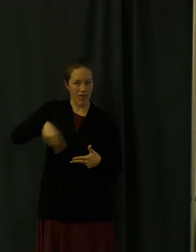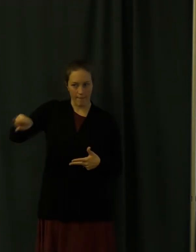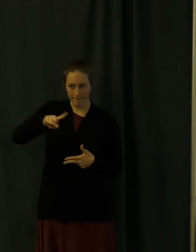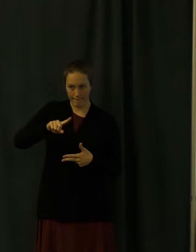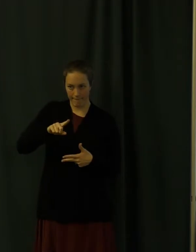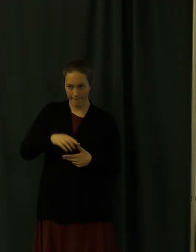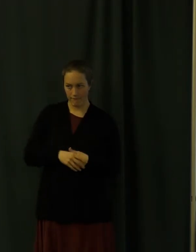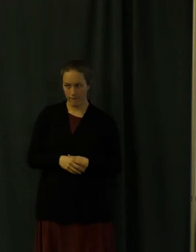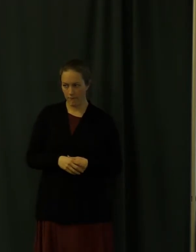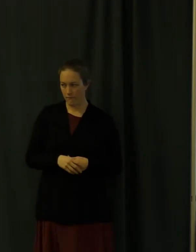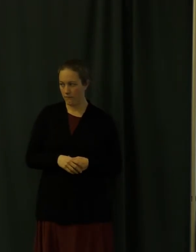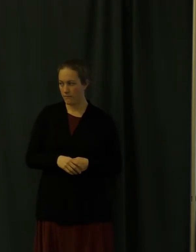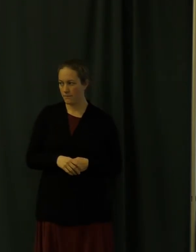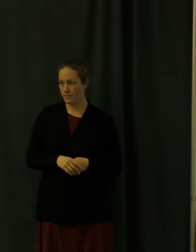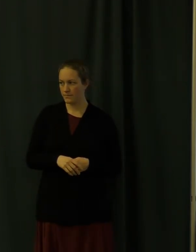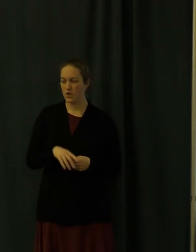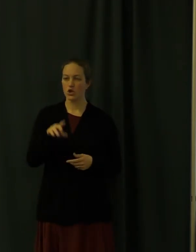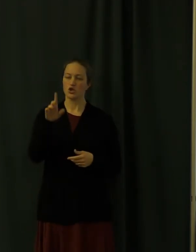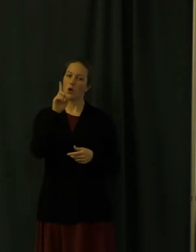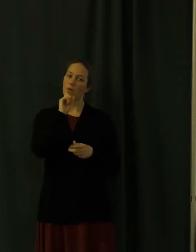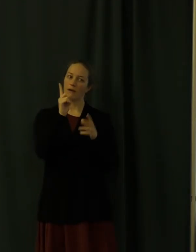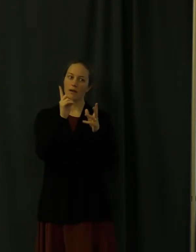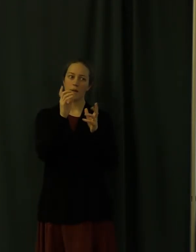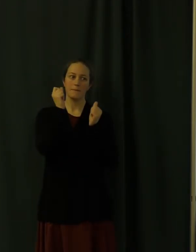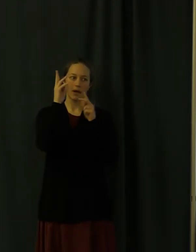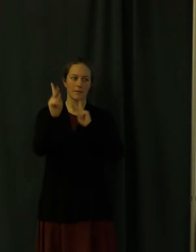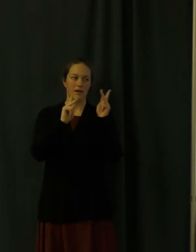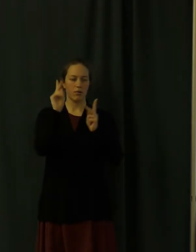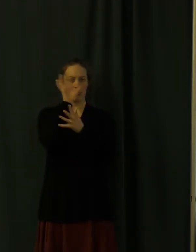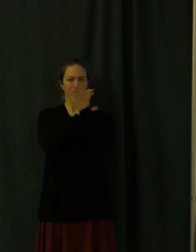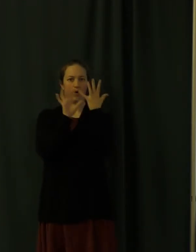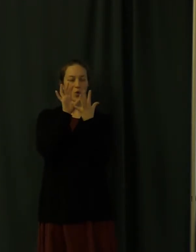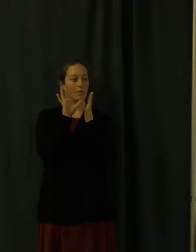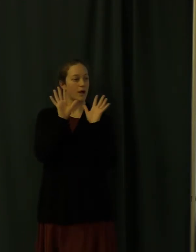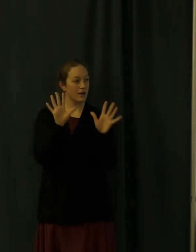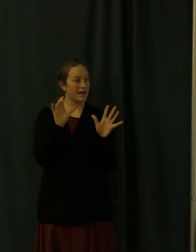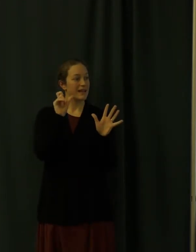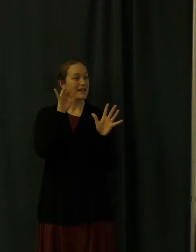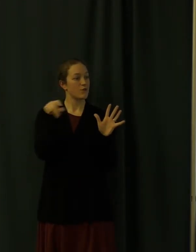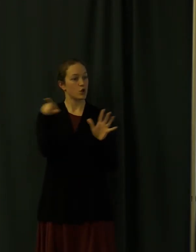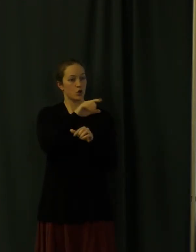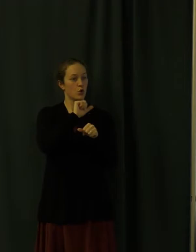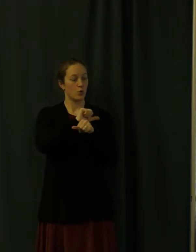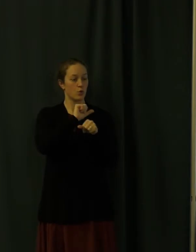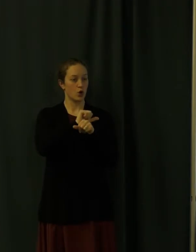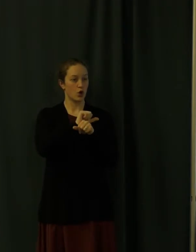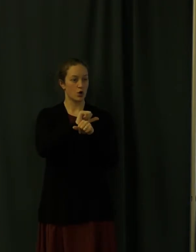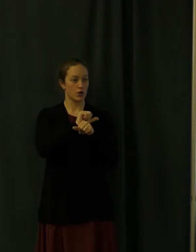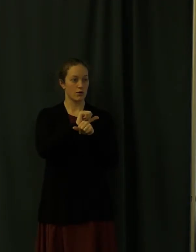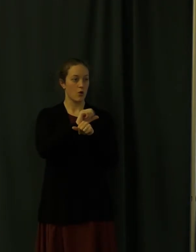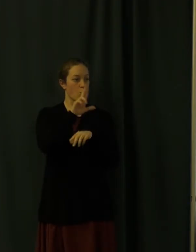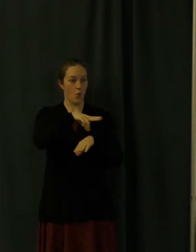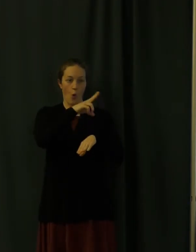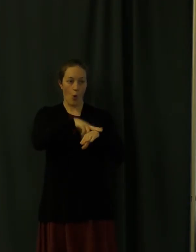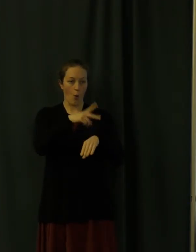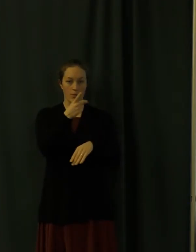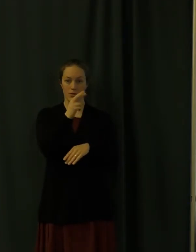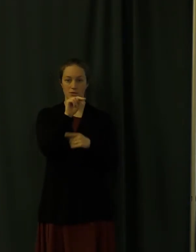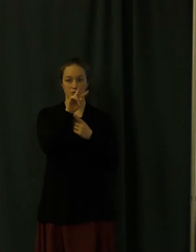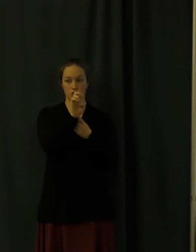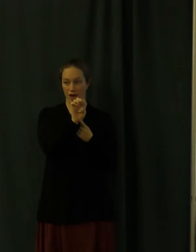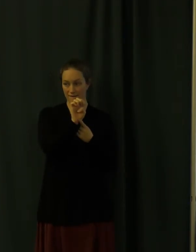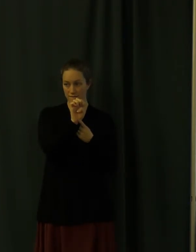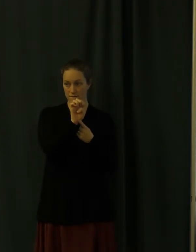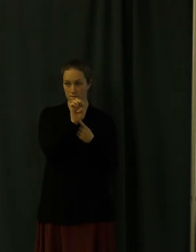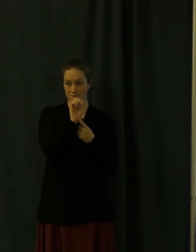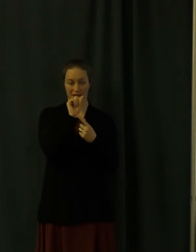Okay? So that's like a big thing that people get confused on. But if you're just working in the regular Drive, not Team Drive, I'll get to that in a second, but if you're just in Drive